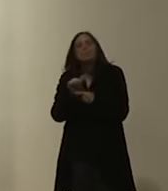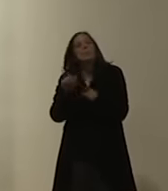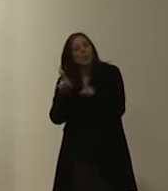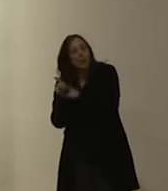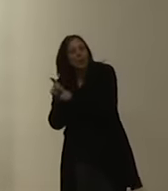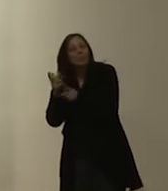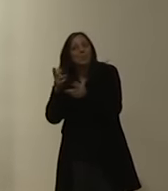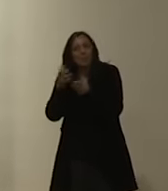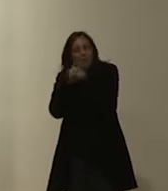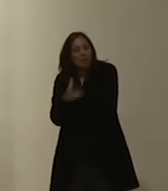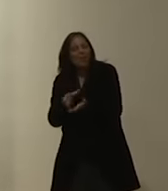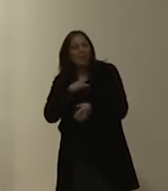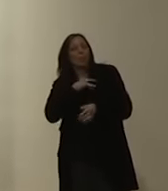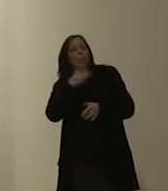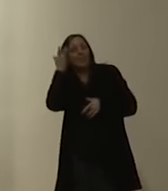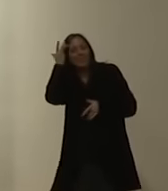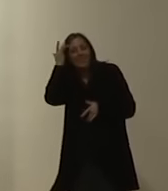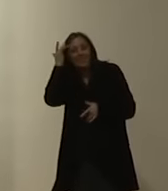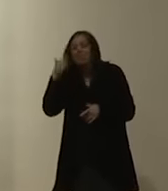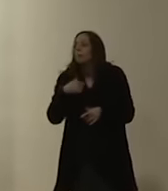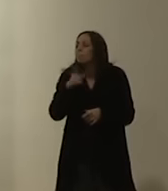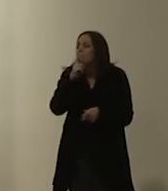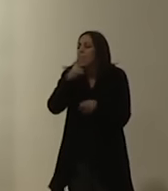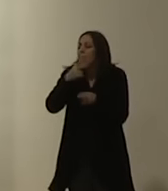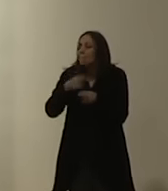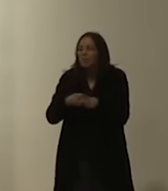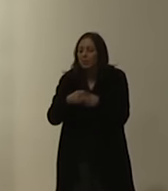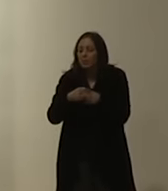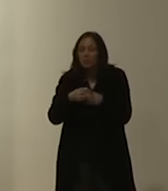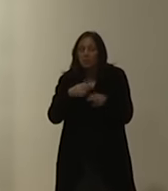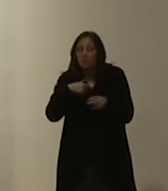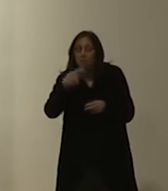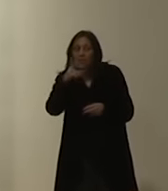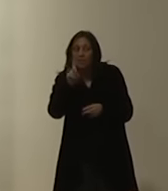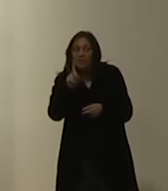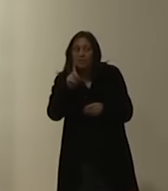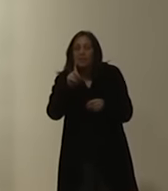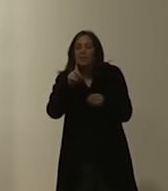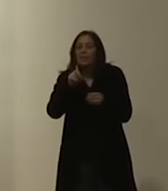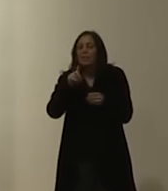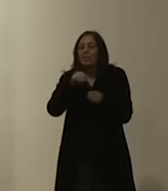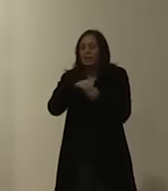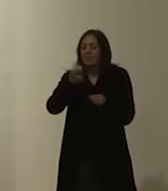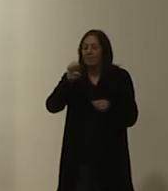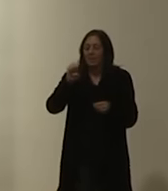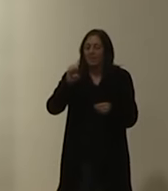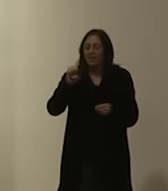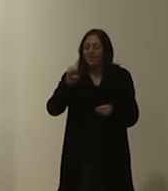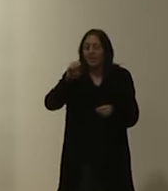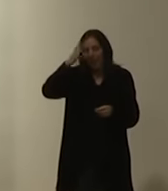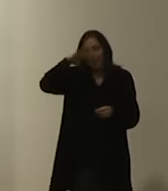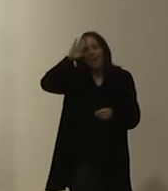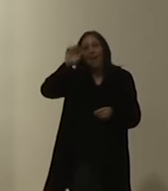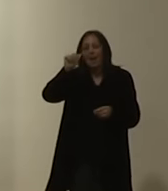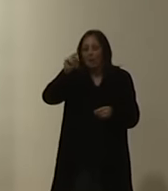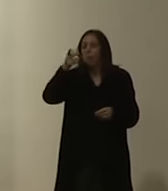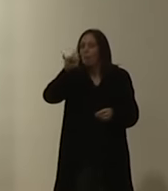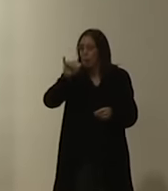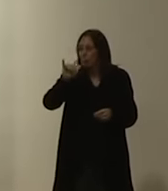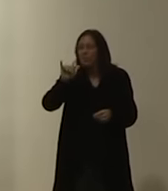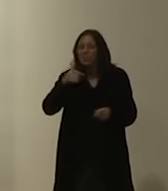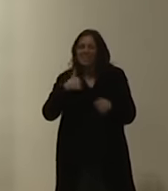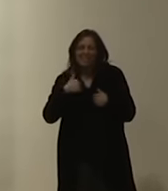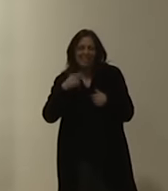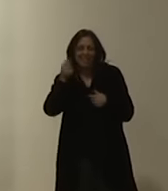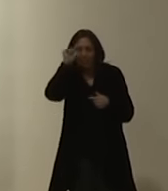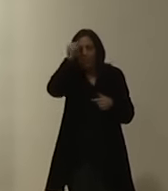card-carrying anthropologist. I didn't mention that, did I? I also have a PhD in anthropology. I'm a nerd, okay?